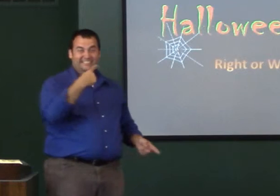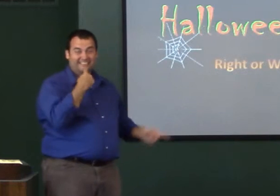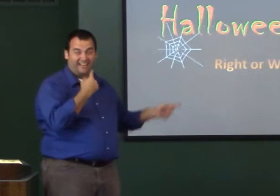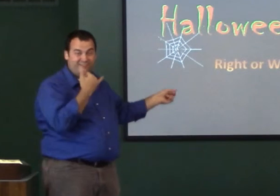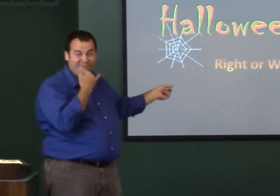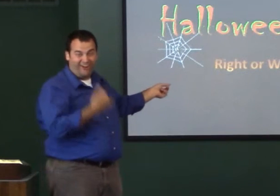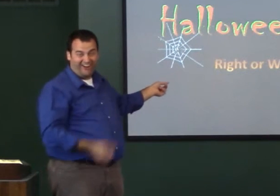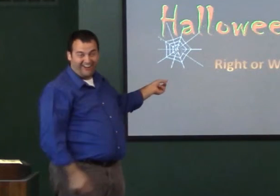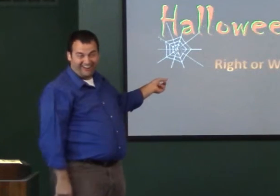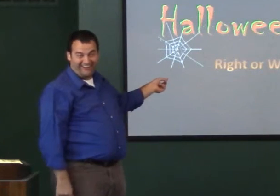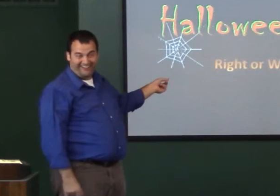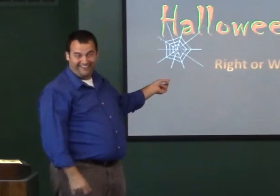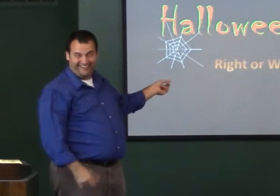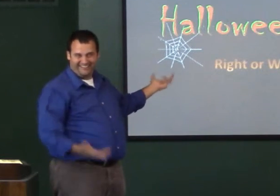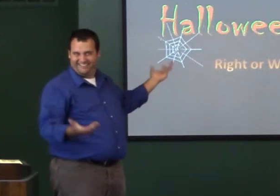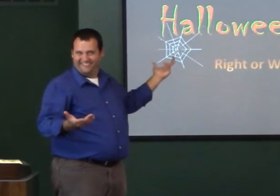money in candy. Is that wrong?